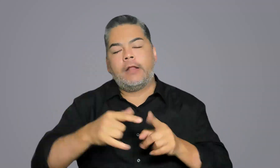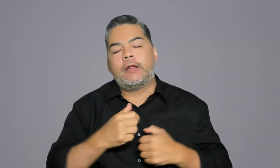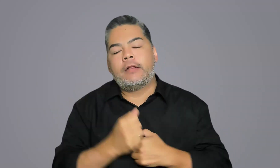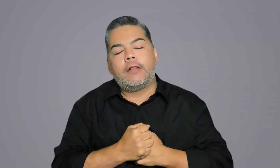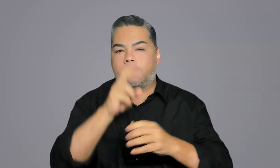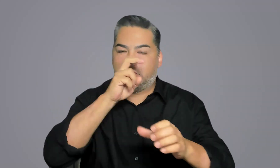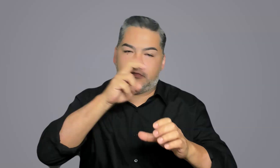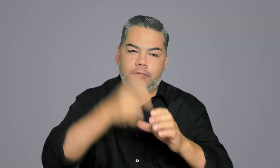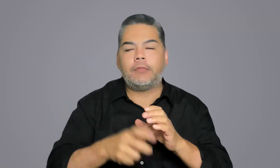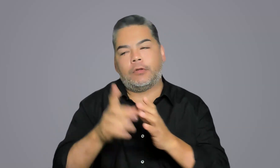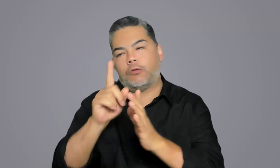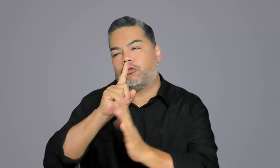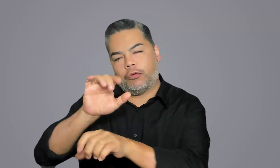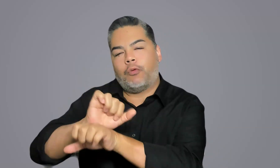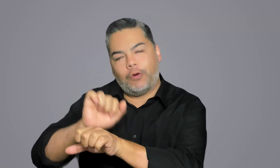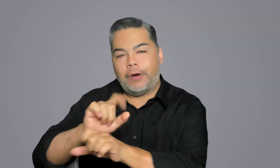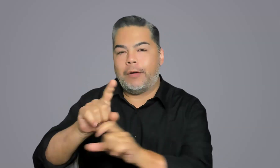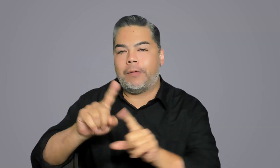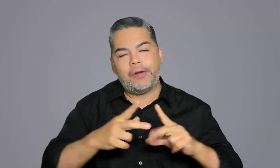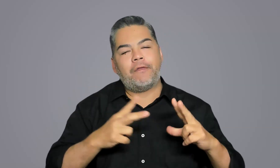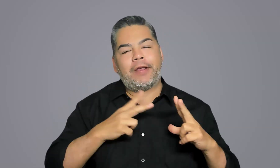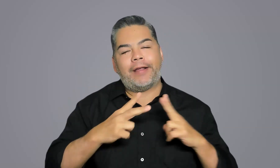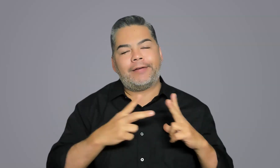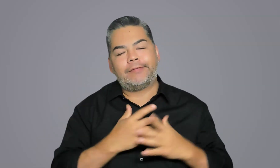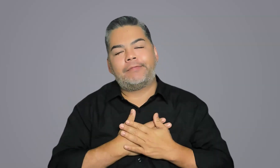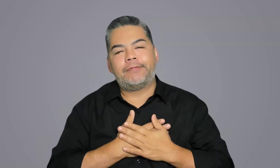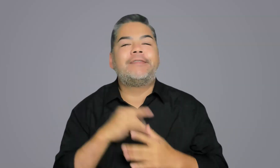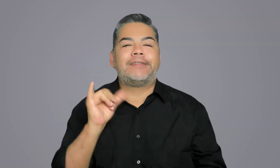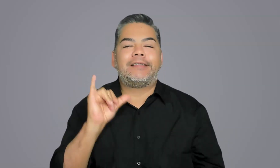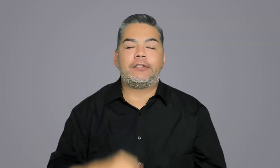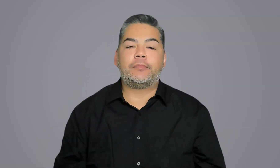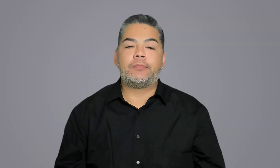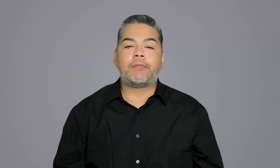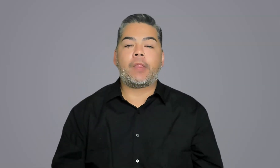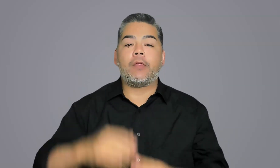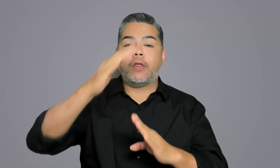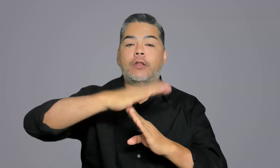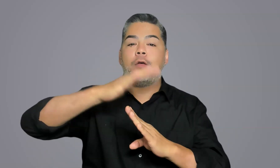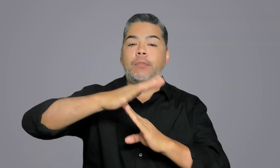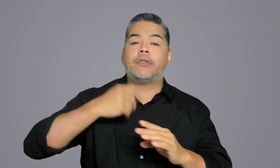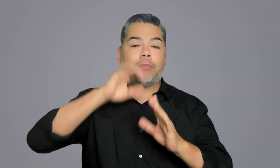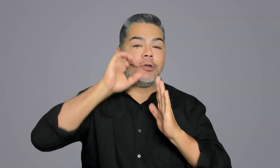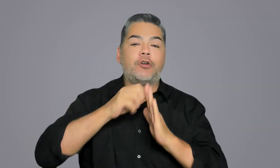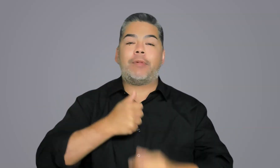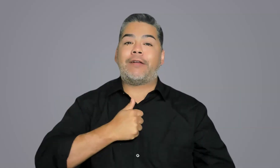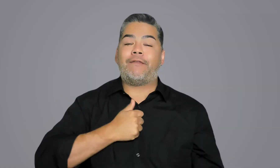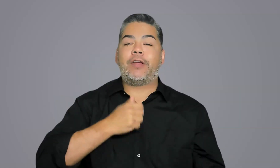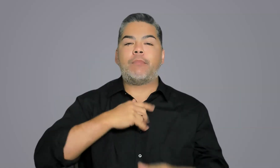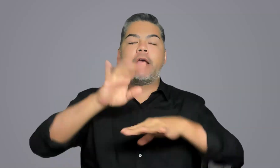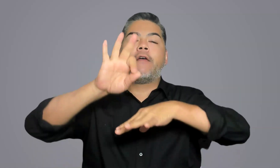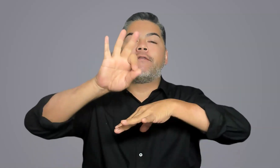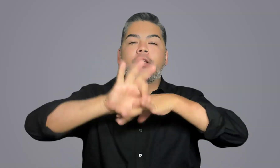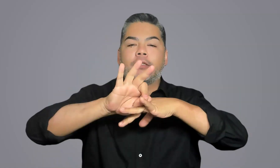work. In the top of my slide, I've got a picture of myself and my fiance Liam. One of our